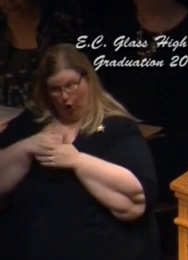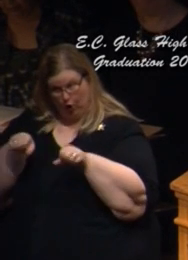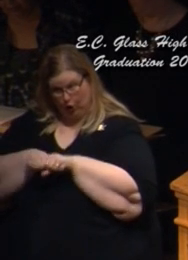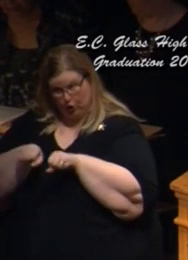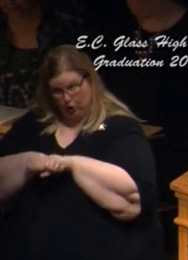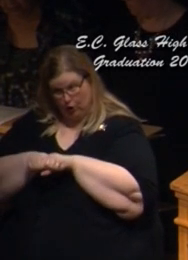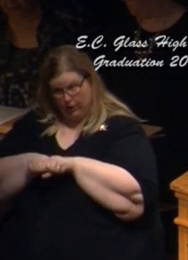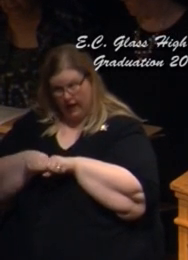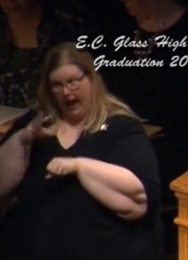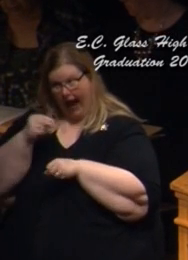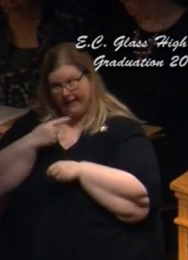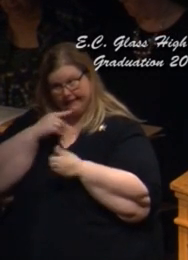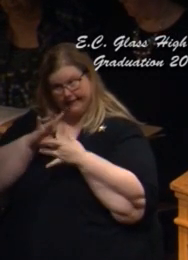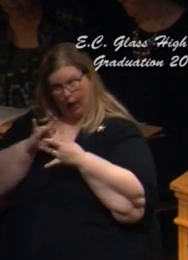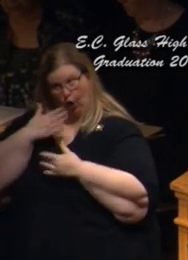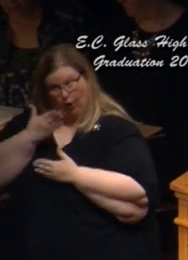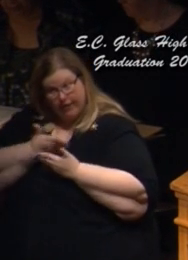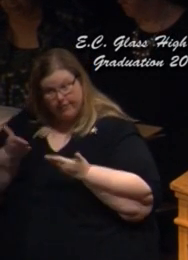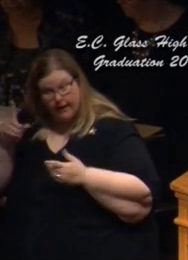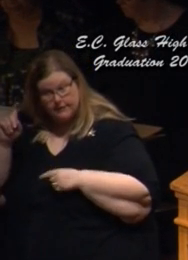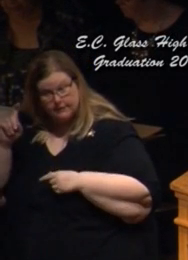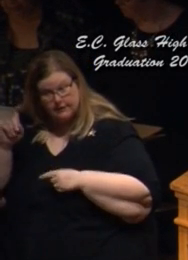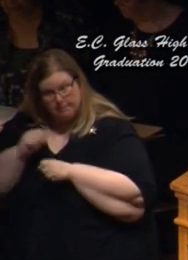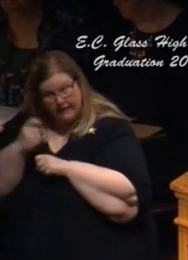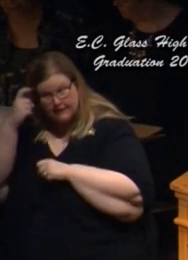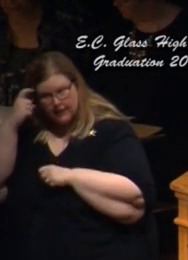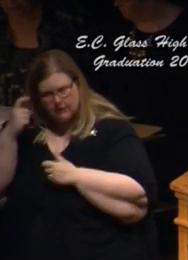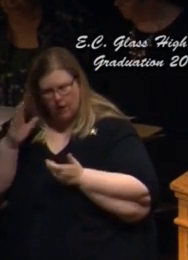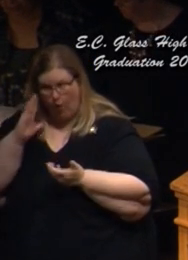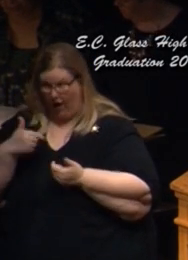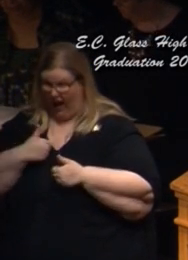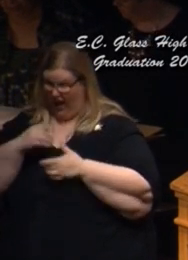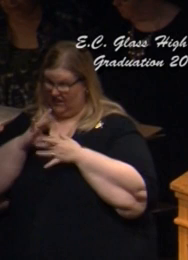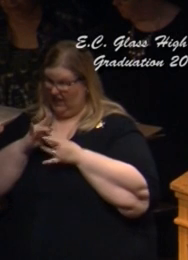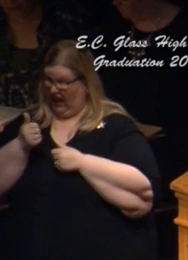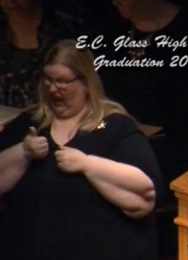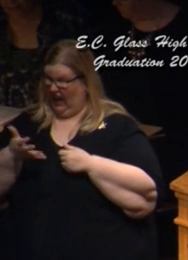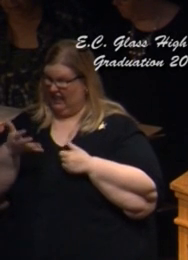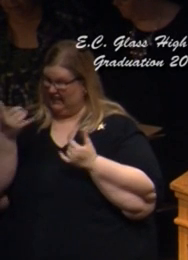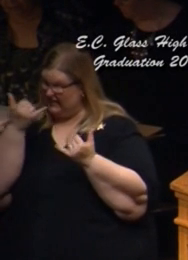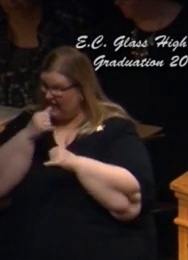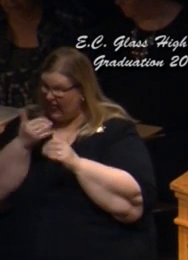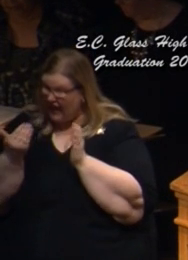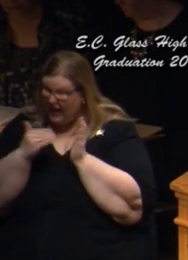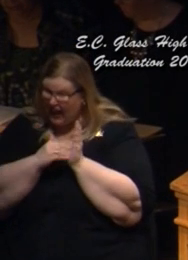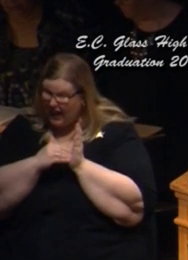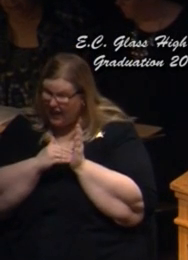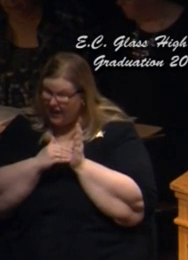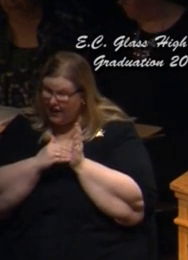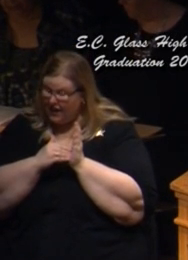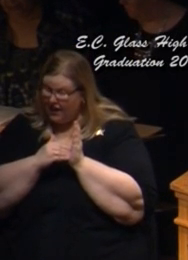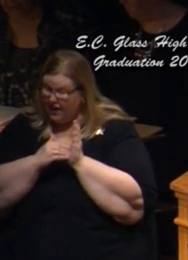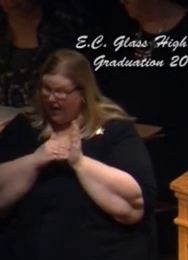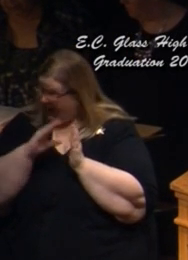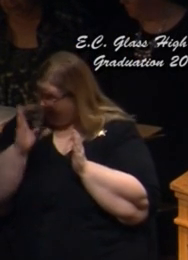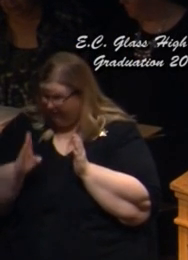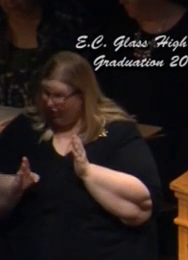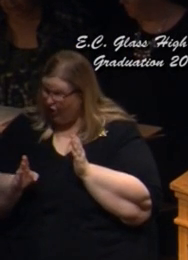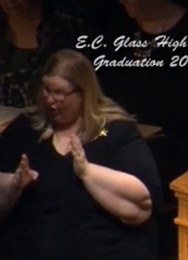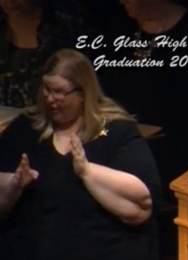say sensible things? Will I never, ever say anything silly again?